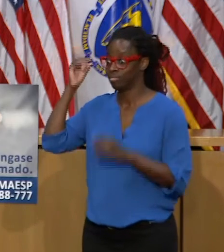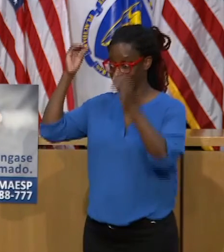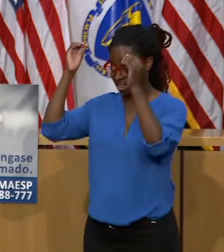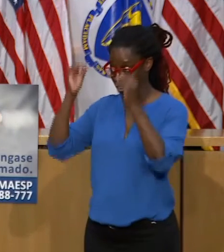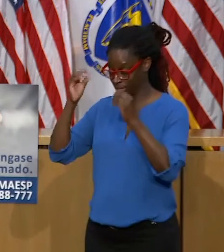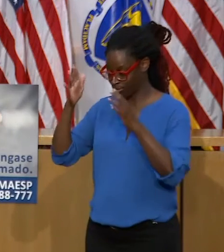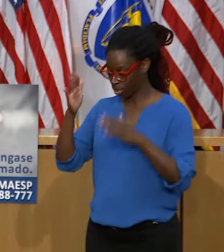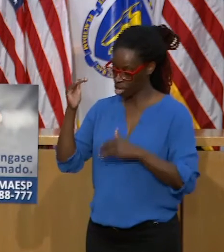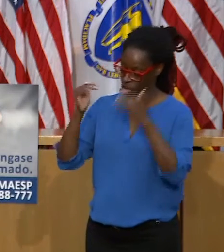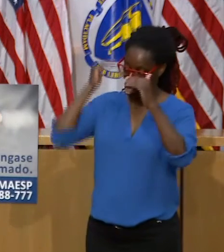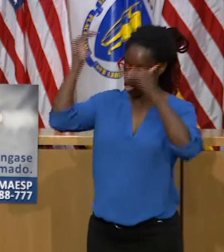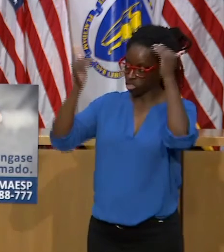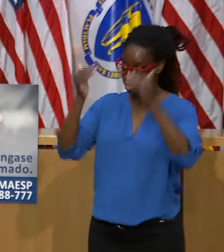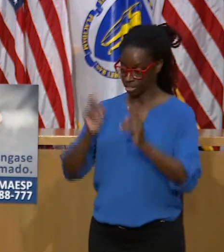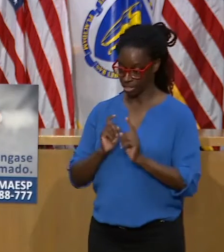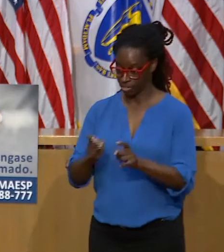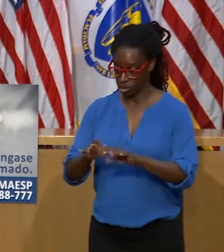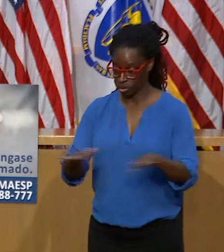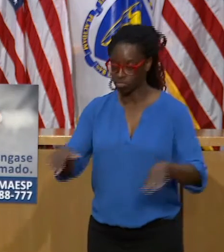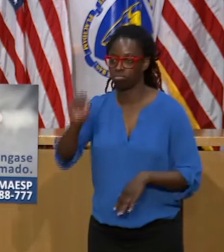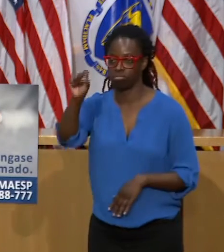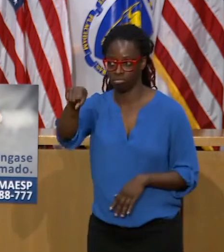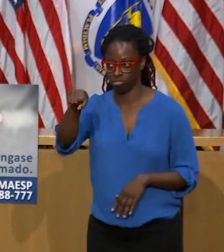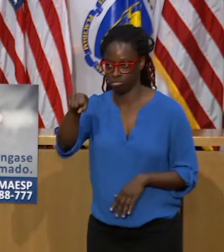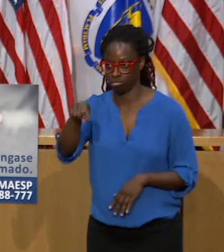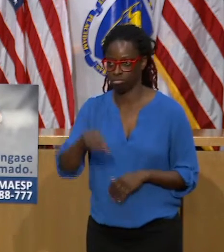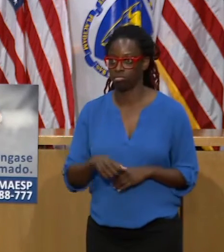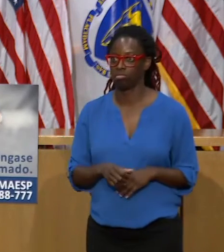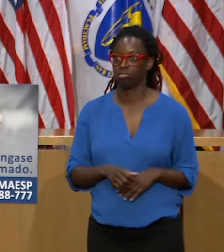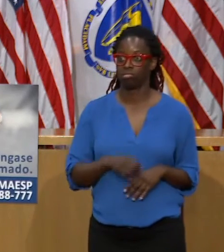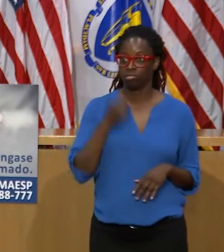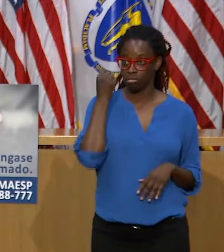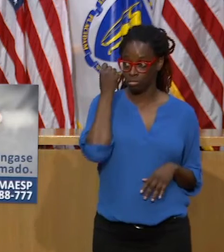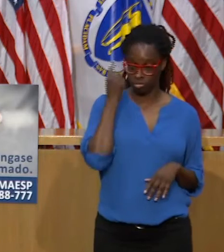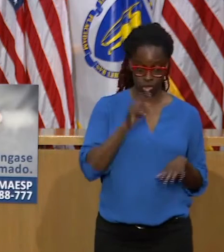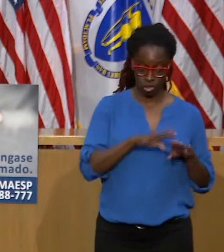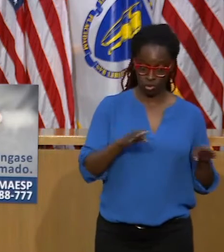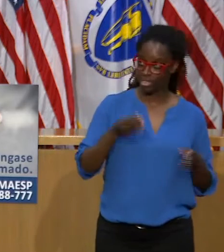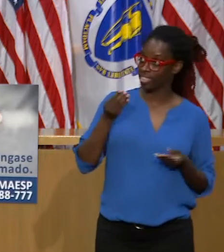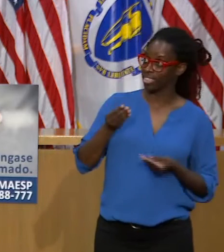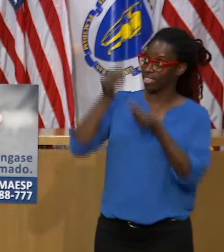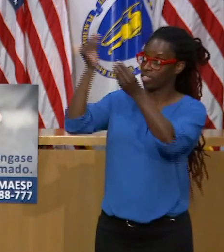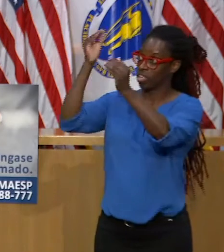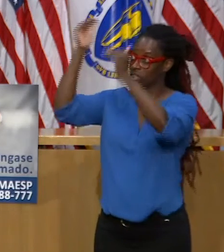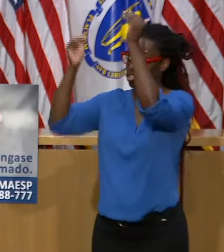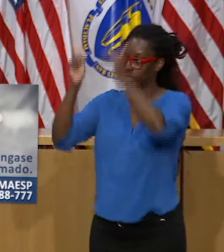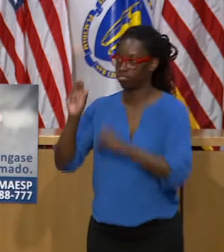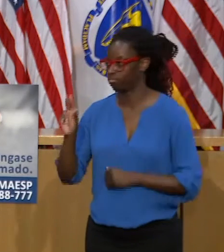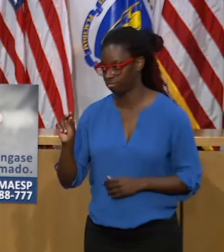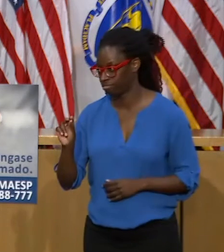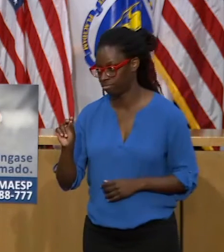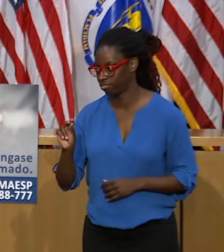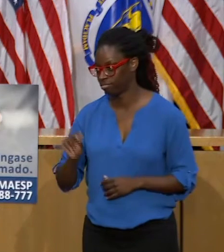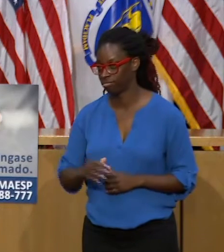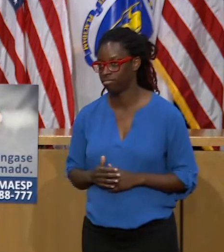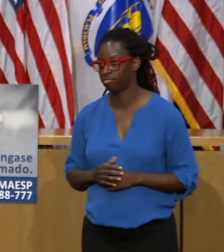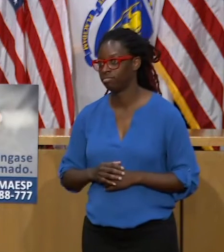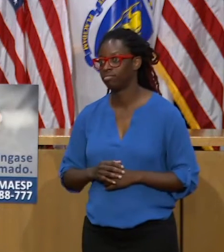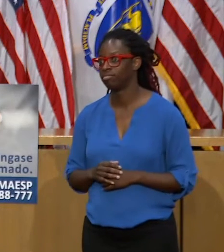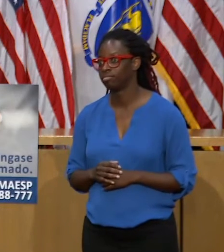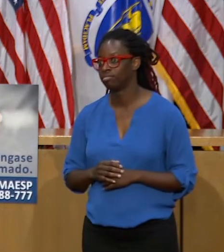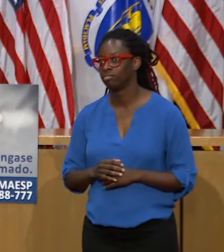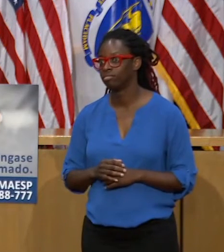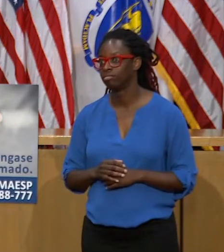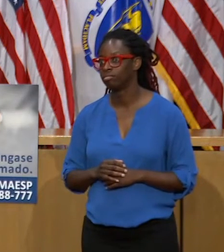There are concerns that part of the reason for that may be that kids just don't get COVID. So if they're not getting COVID at the